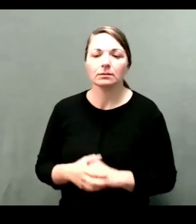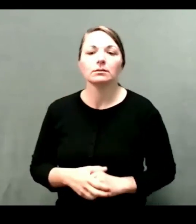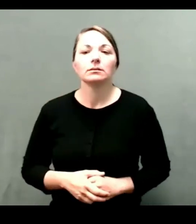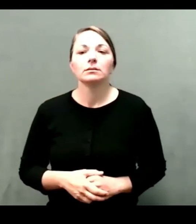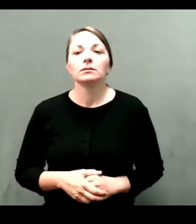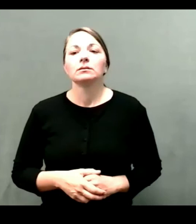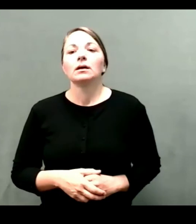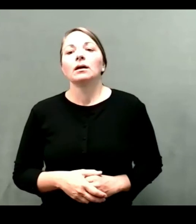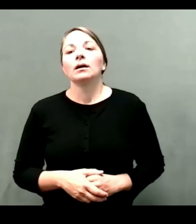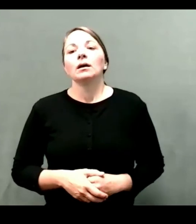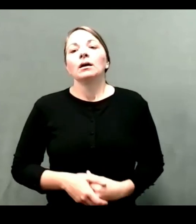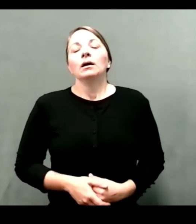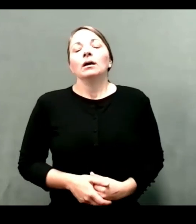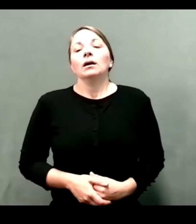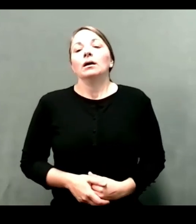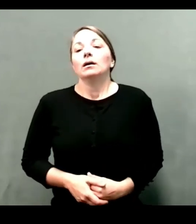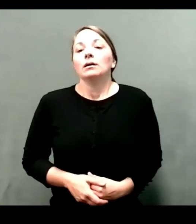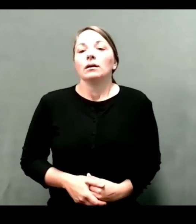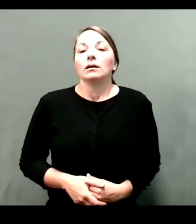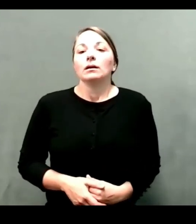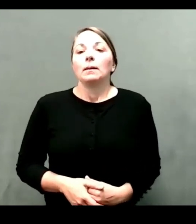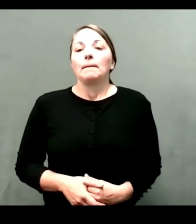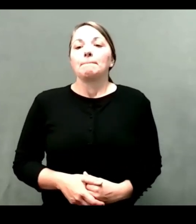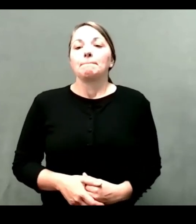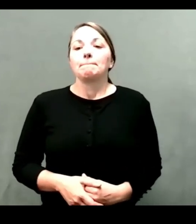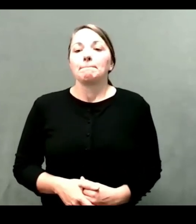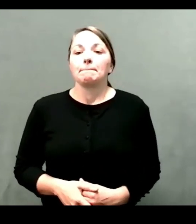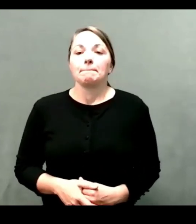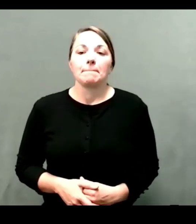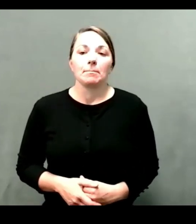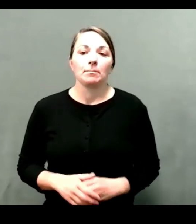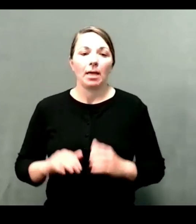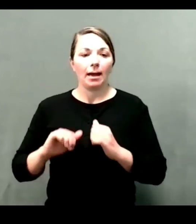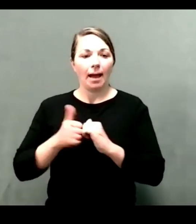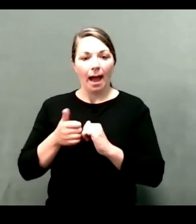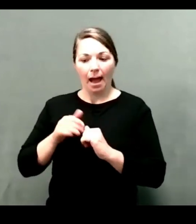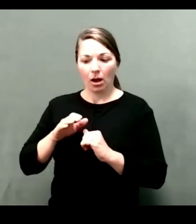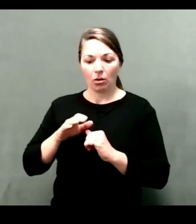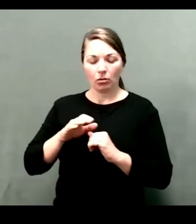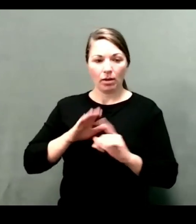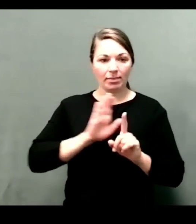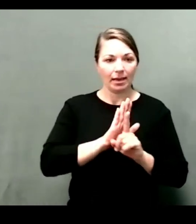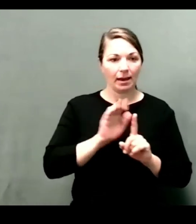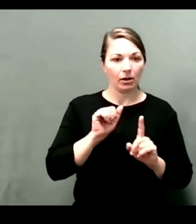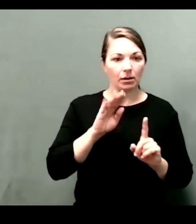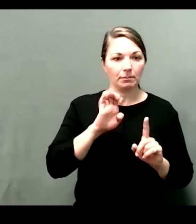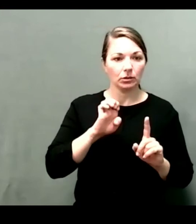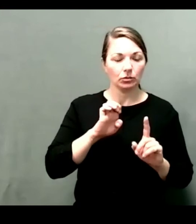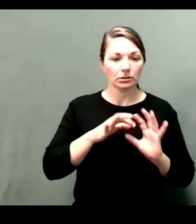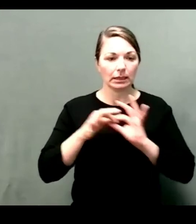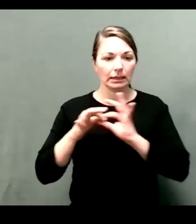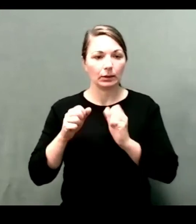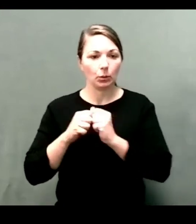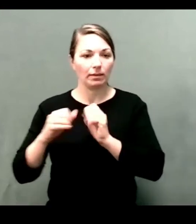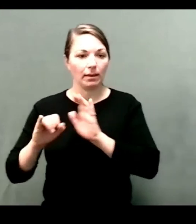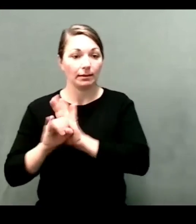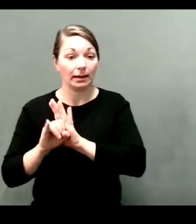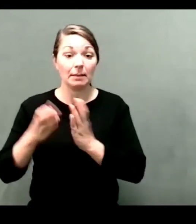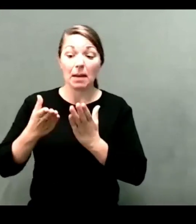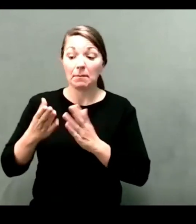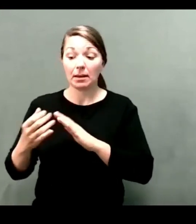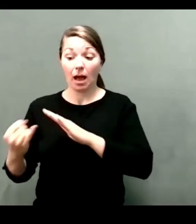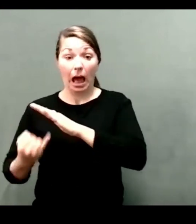how did they tie their abuse, their harm to identity factors? So maybe they isolated the